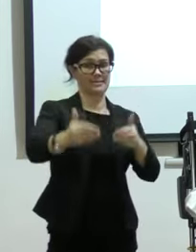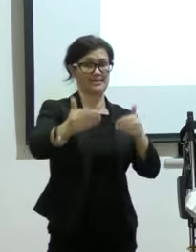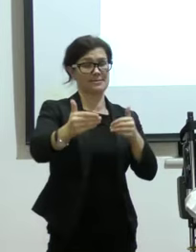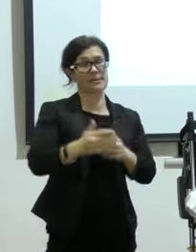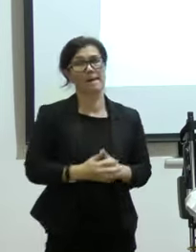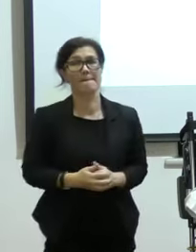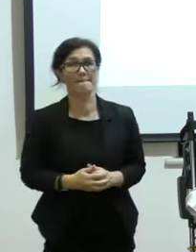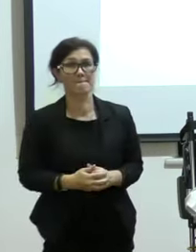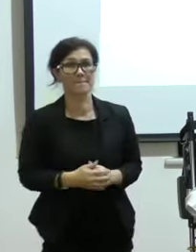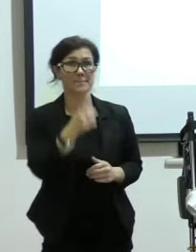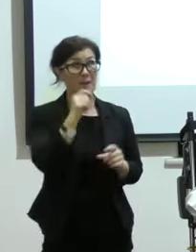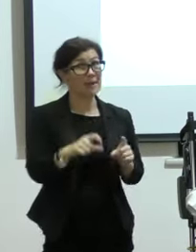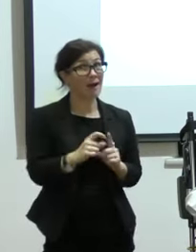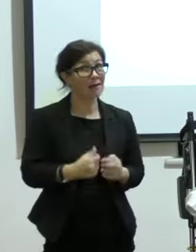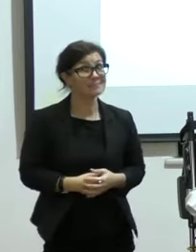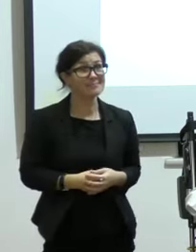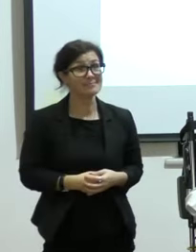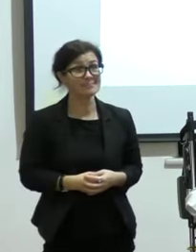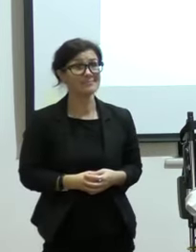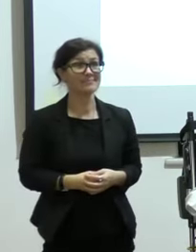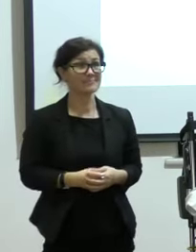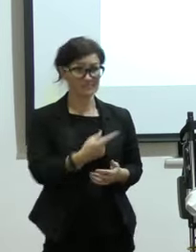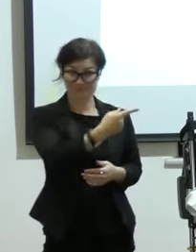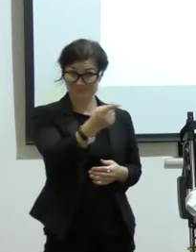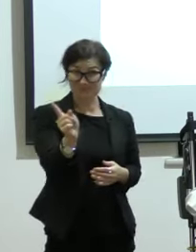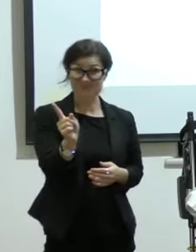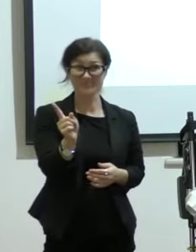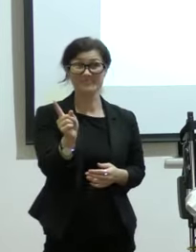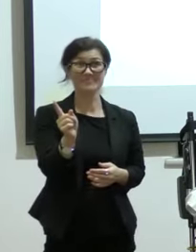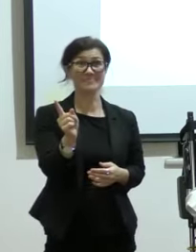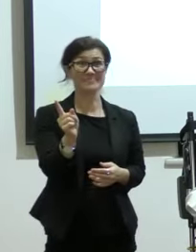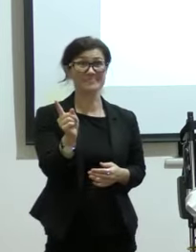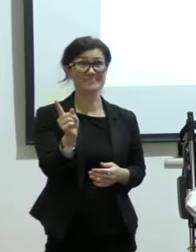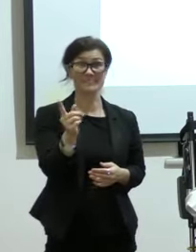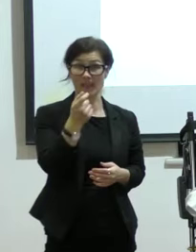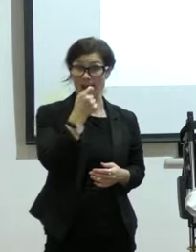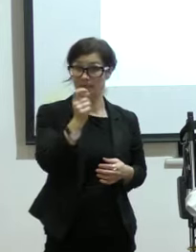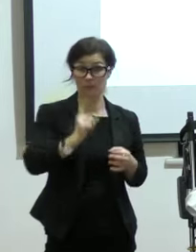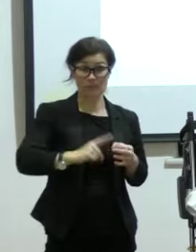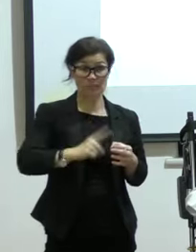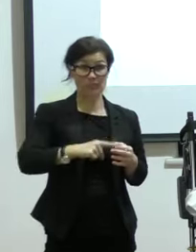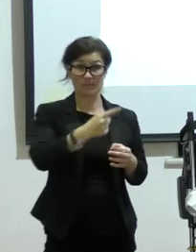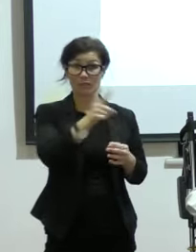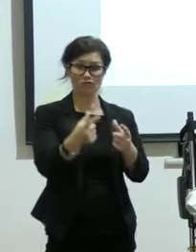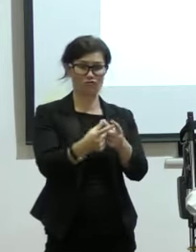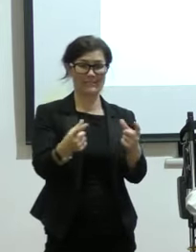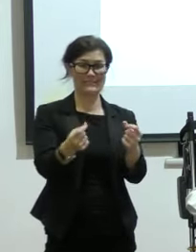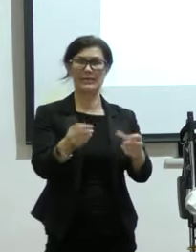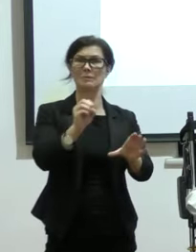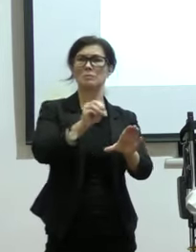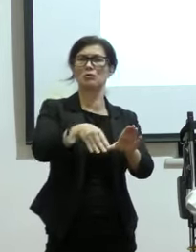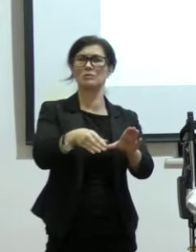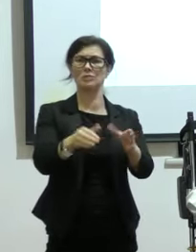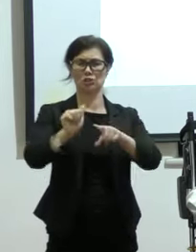And that can be harder than you think. Has anyone ever put receipts in a shoebox